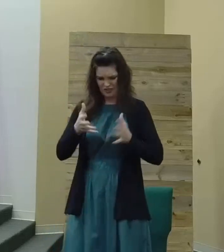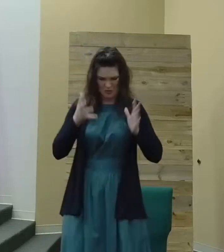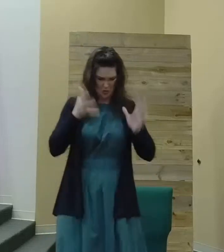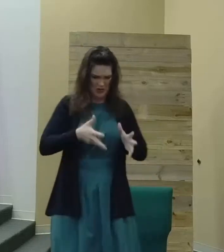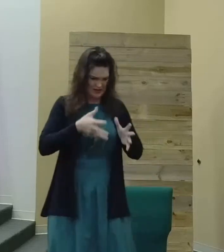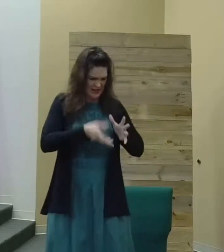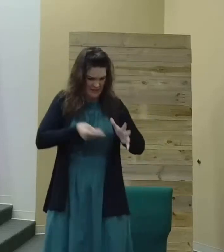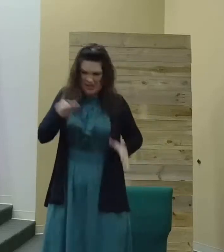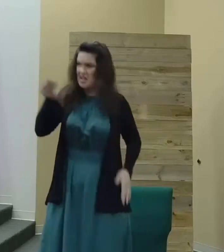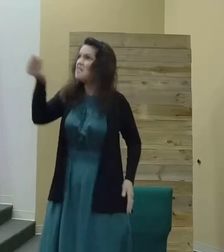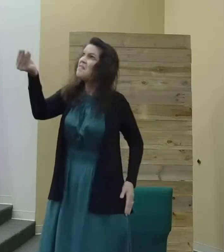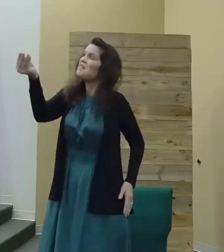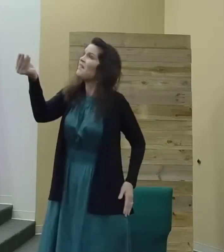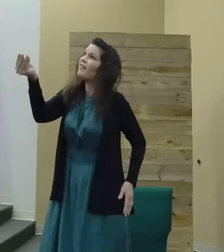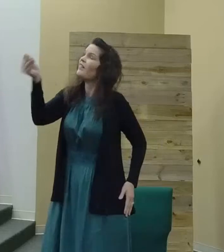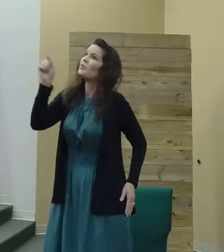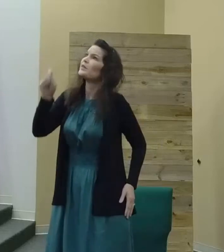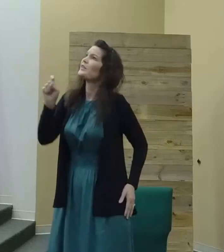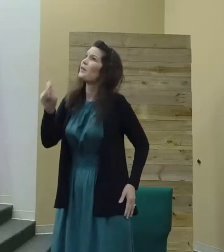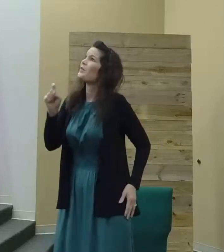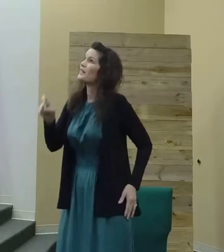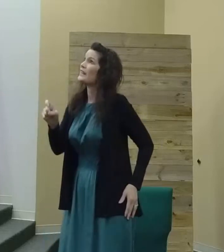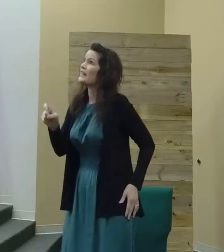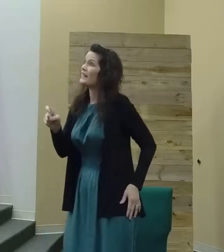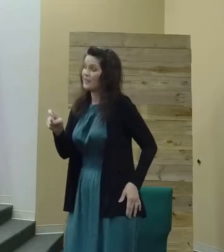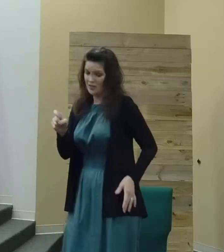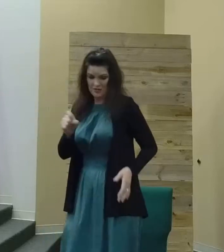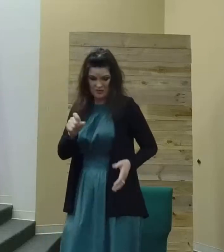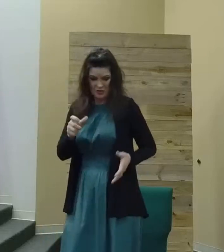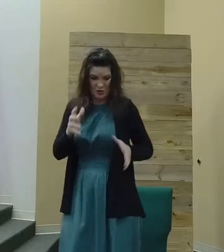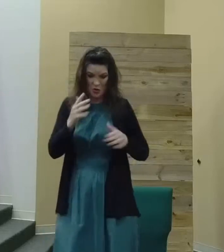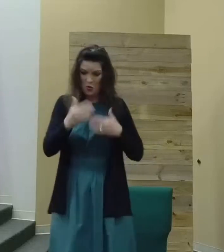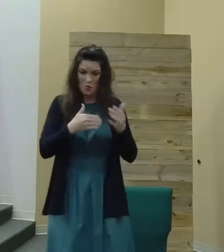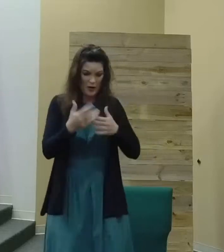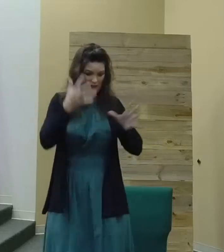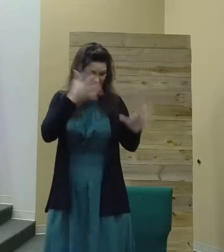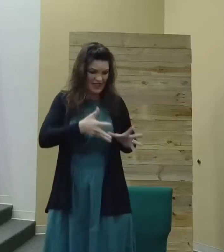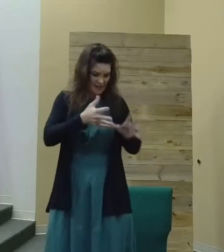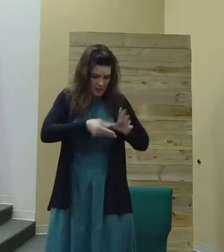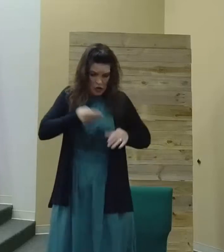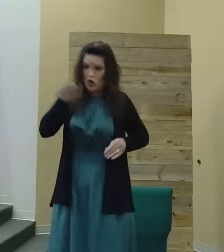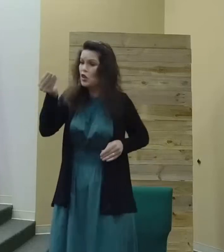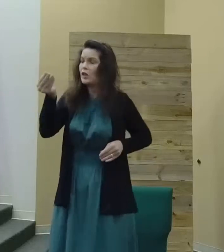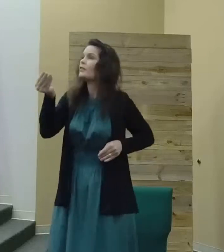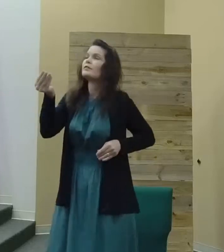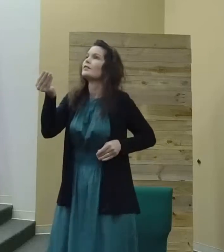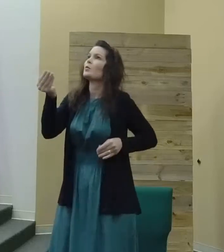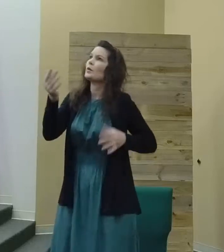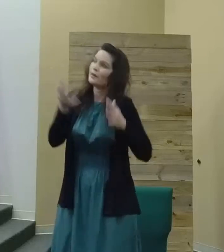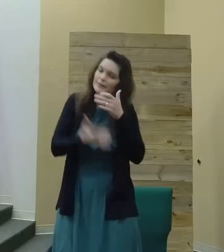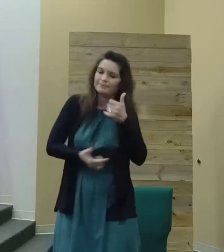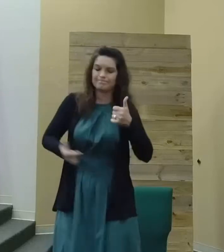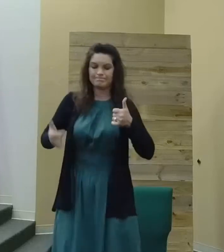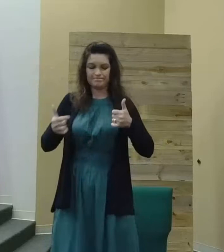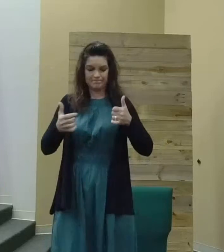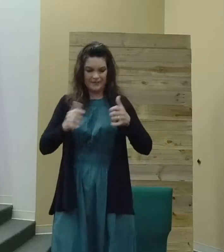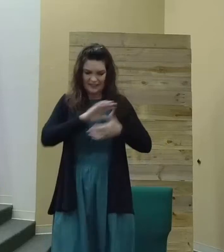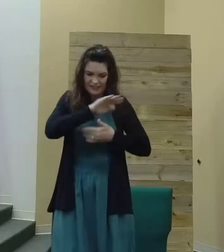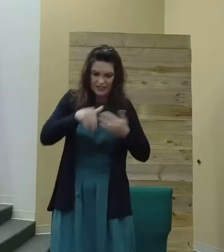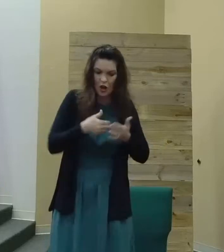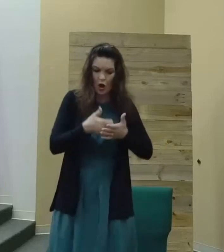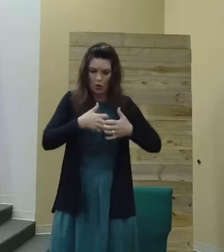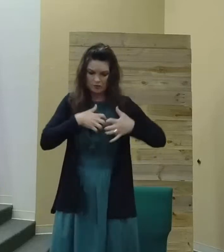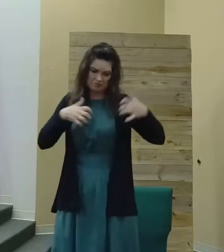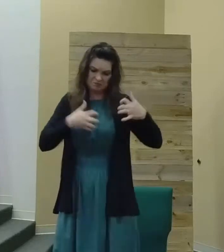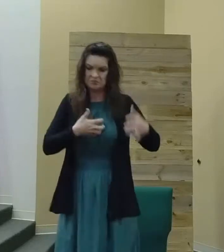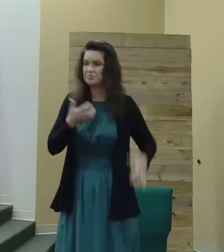leftovers. Oh, we don't need to give you the leftovers in our lives, God. We're to give you the best that we have,